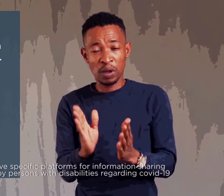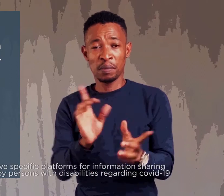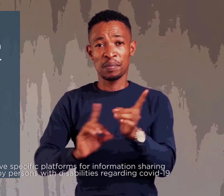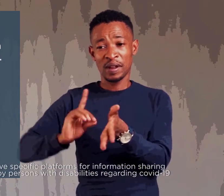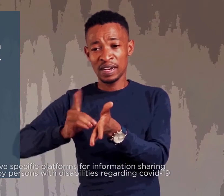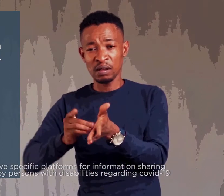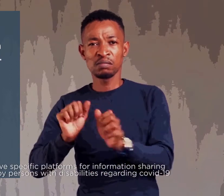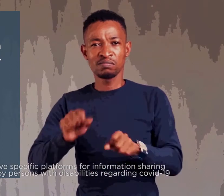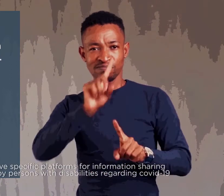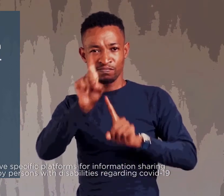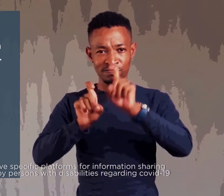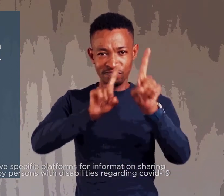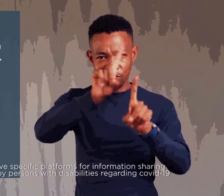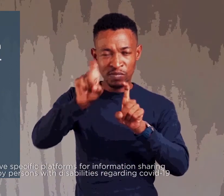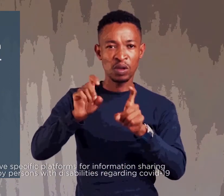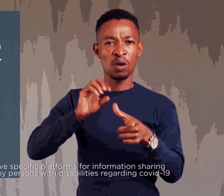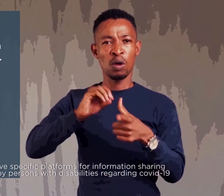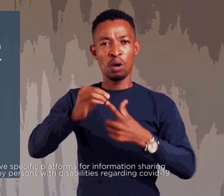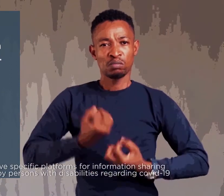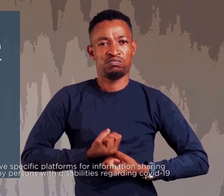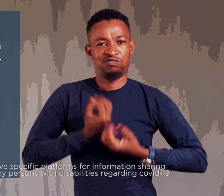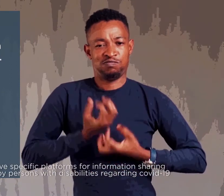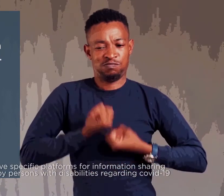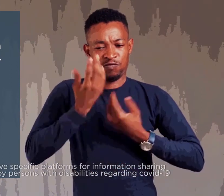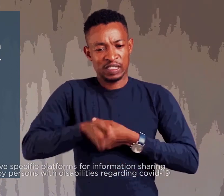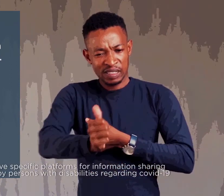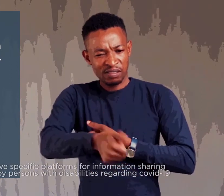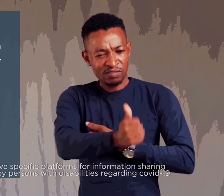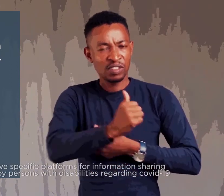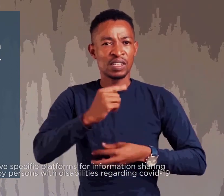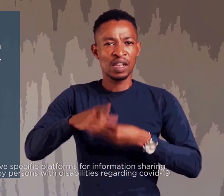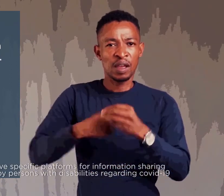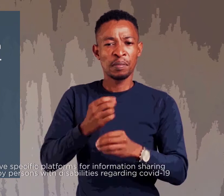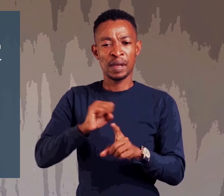botsolotsang dipotso kana ba bua maitemogelo a bone te bang le diemo tsa mogare.